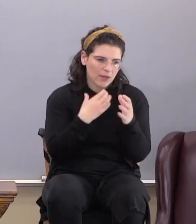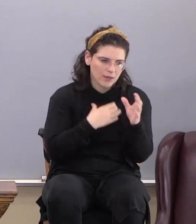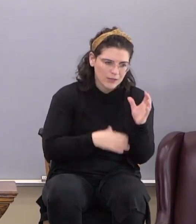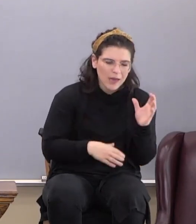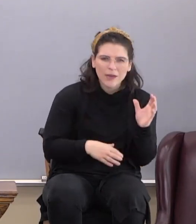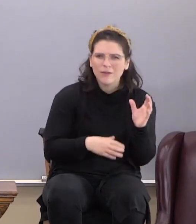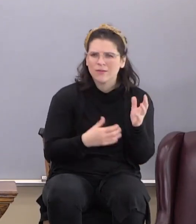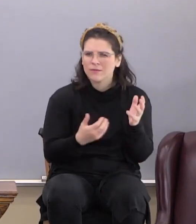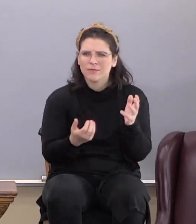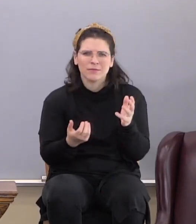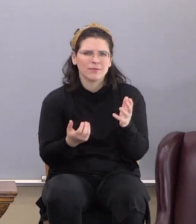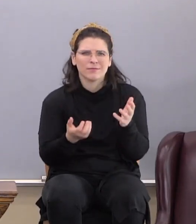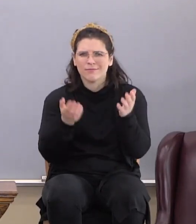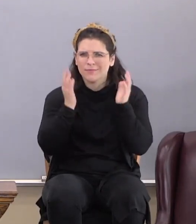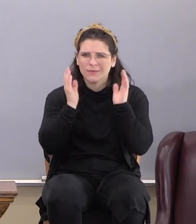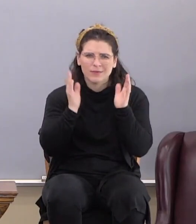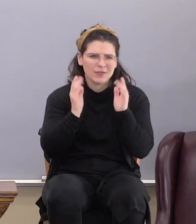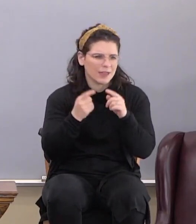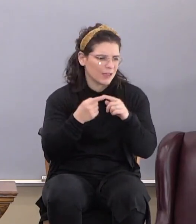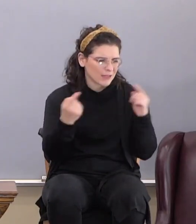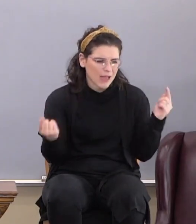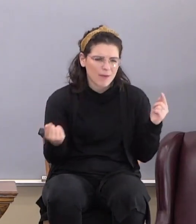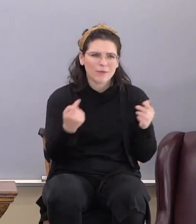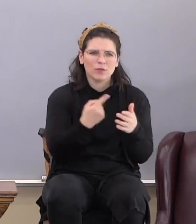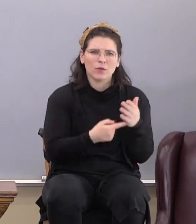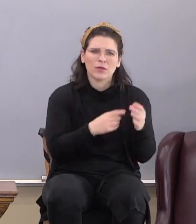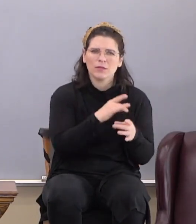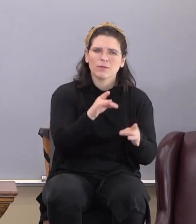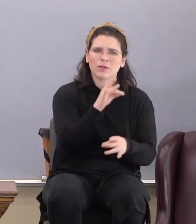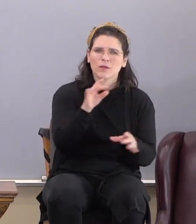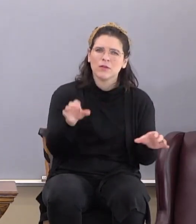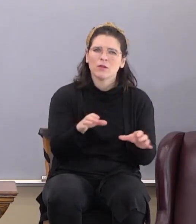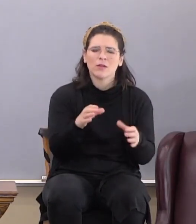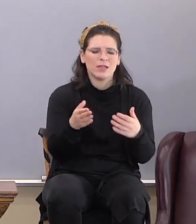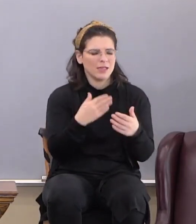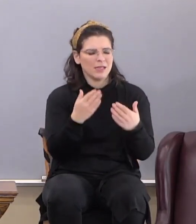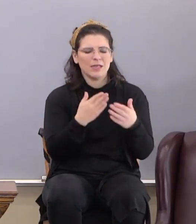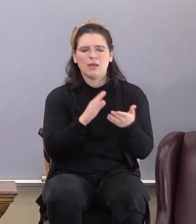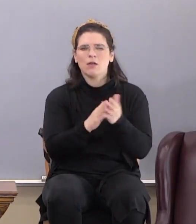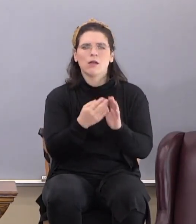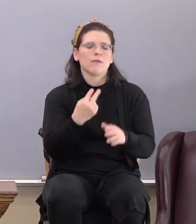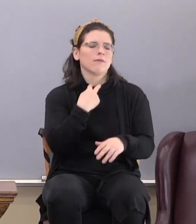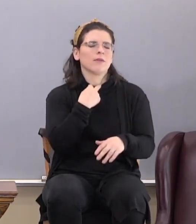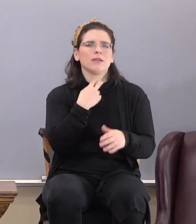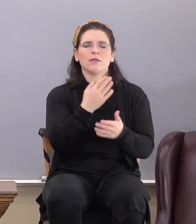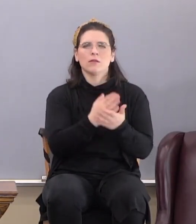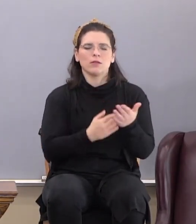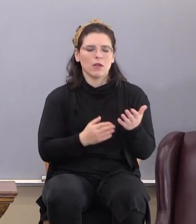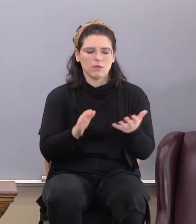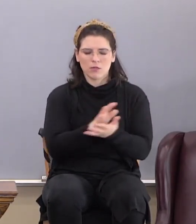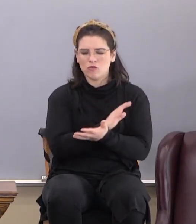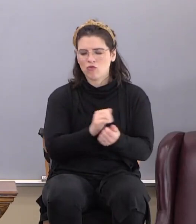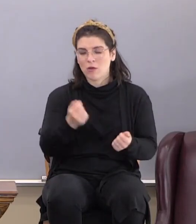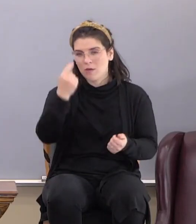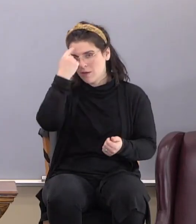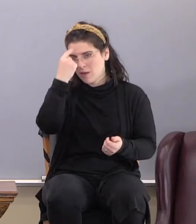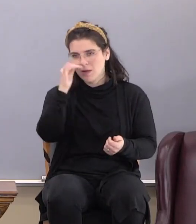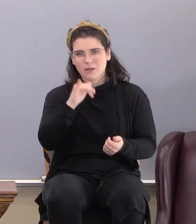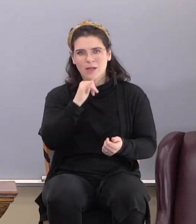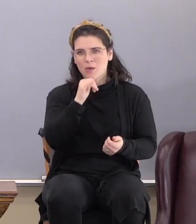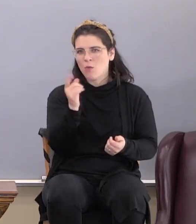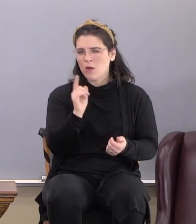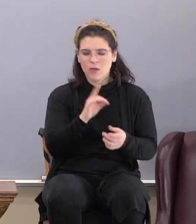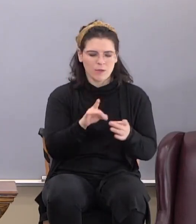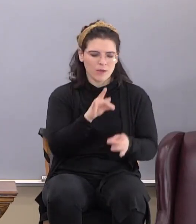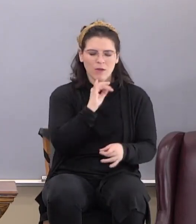desires, listen, it's contrary to what the Spirit's doing. It's easy to fall victim to such destructive thinking. That's not where the Spirit